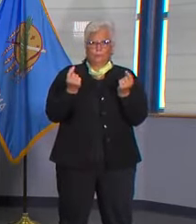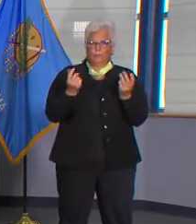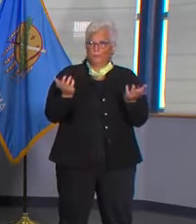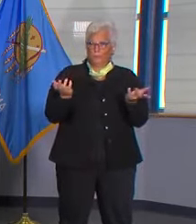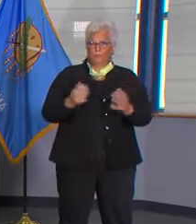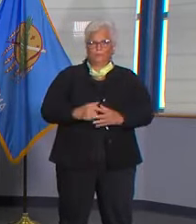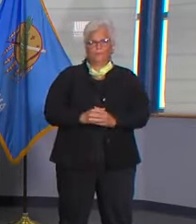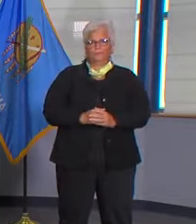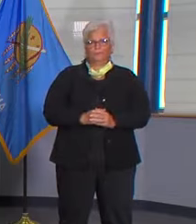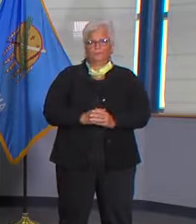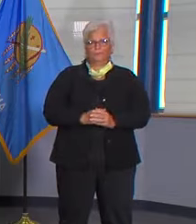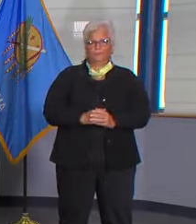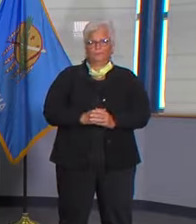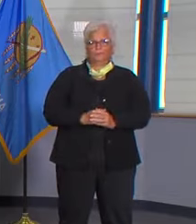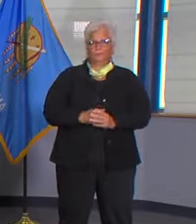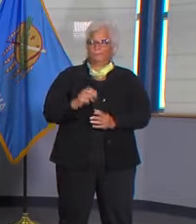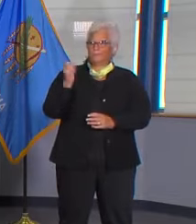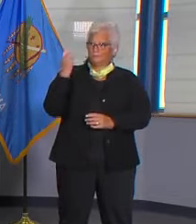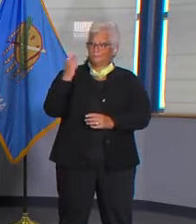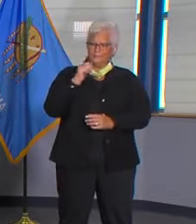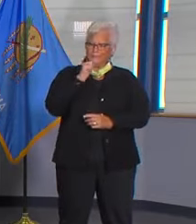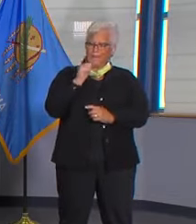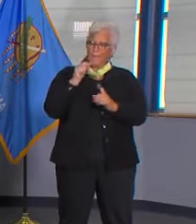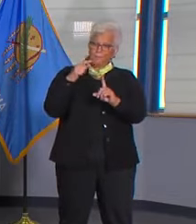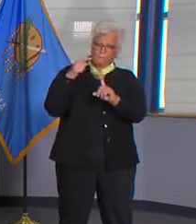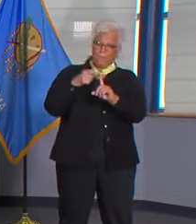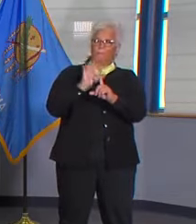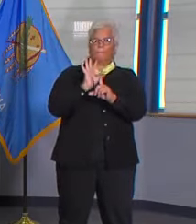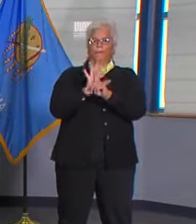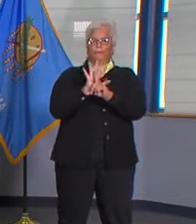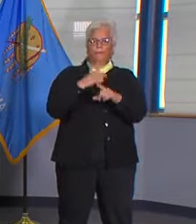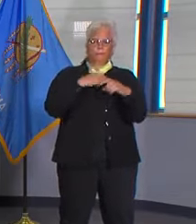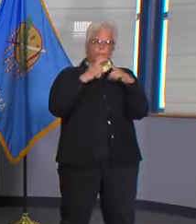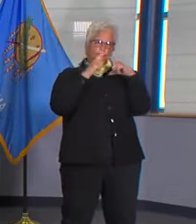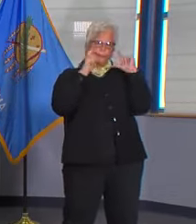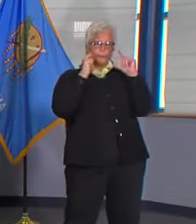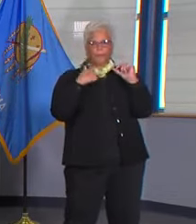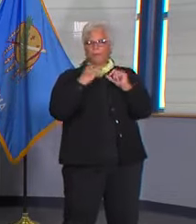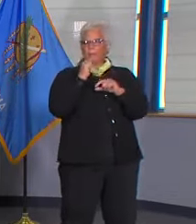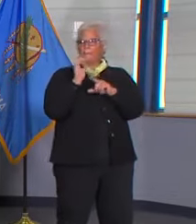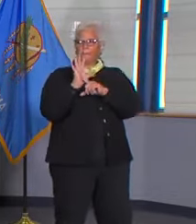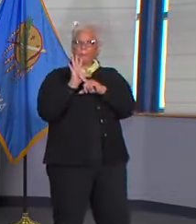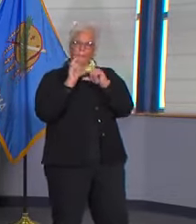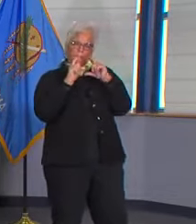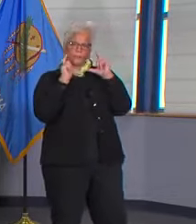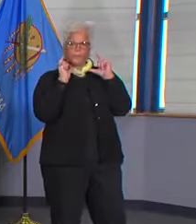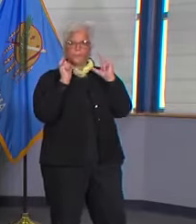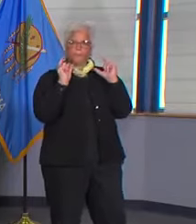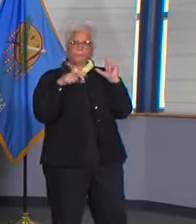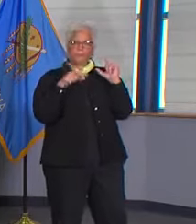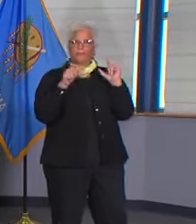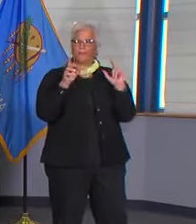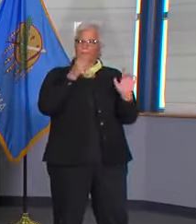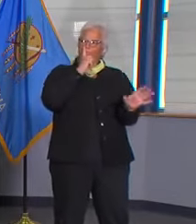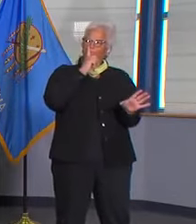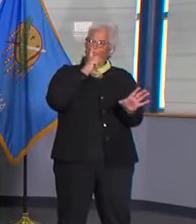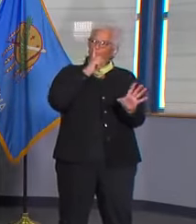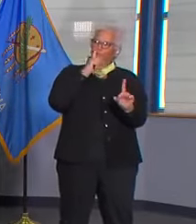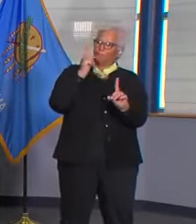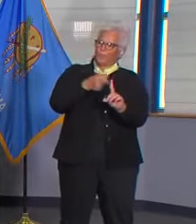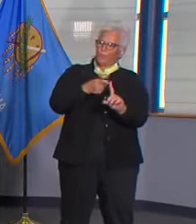about popularity. It's about following the advice of the experts that we have, and when we have